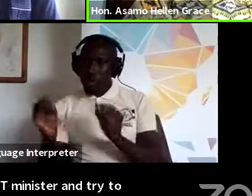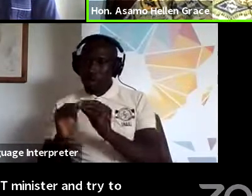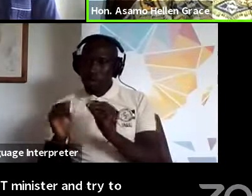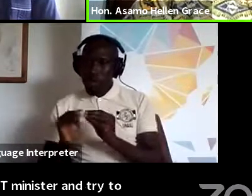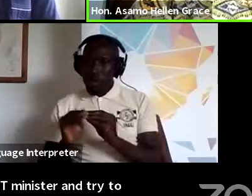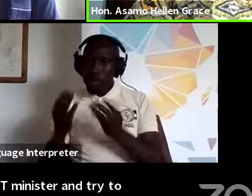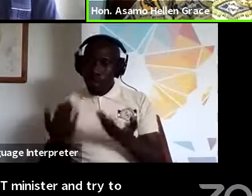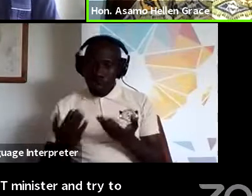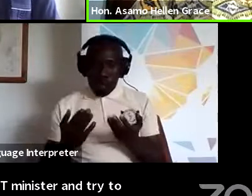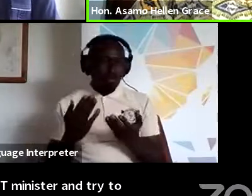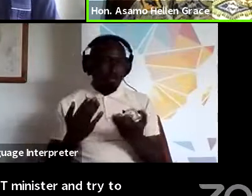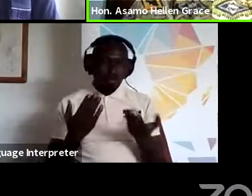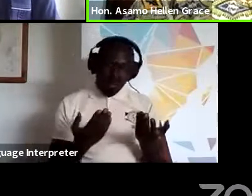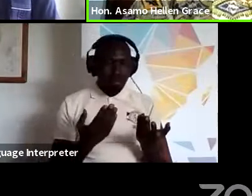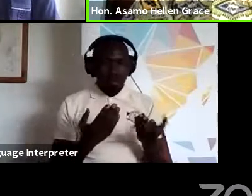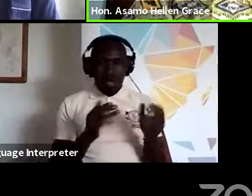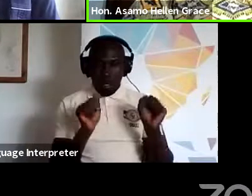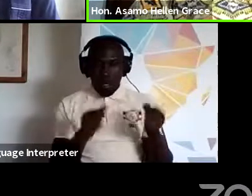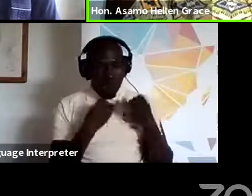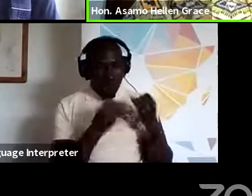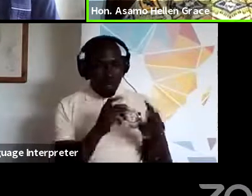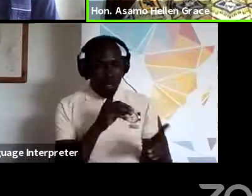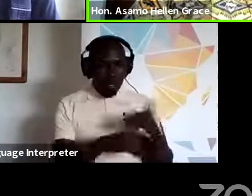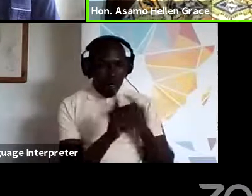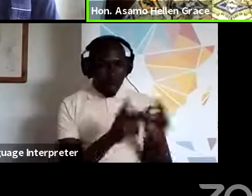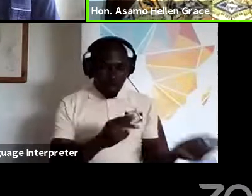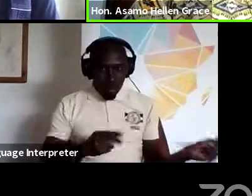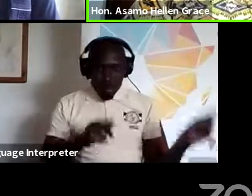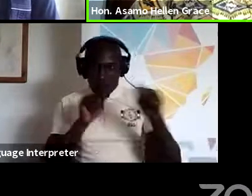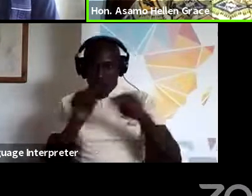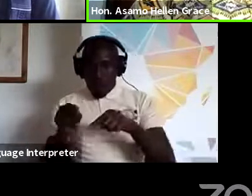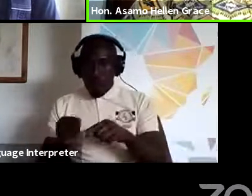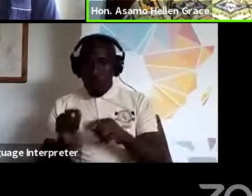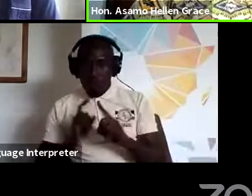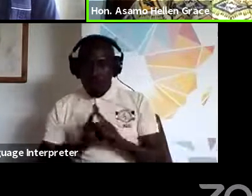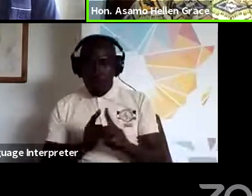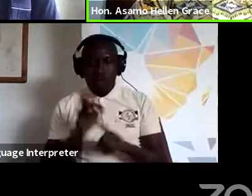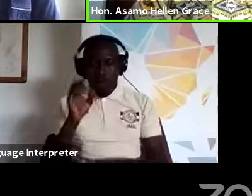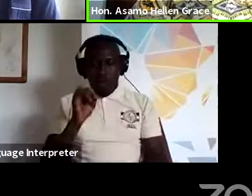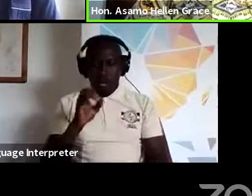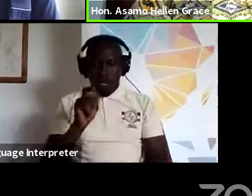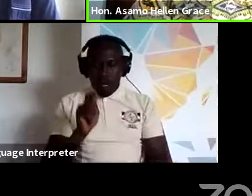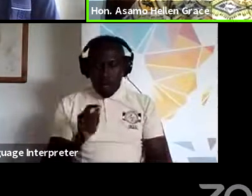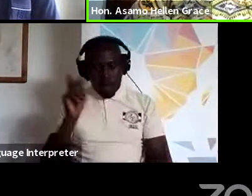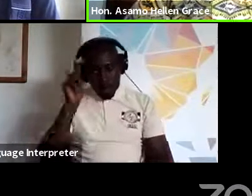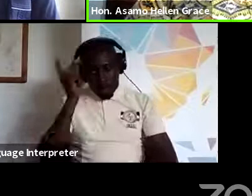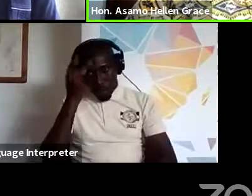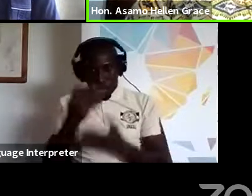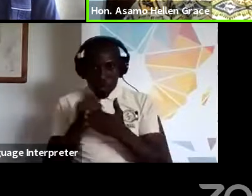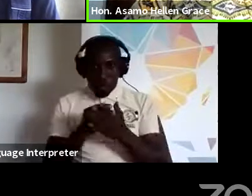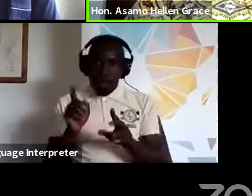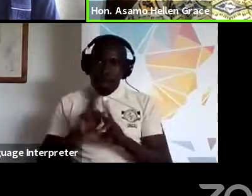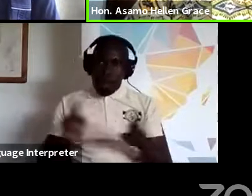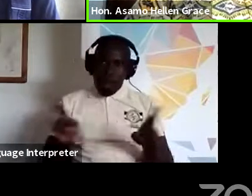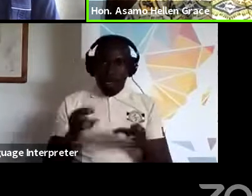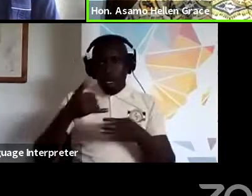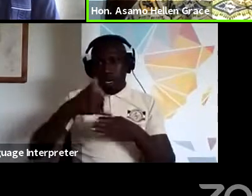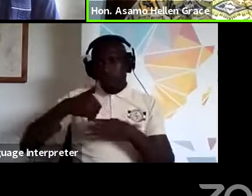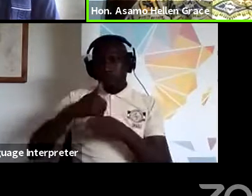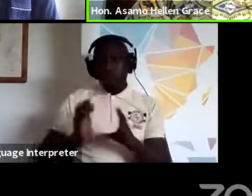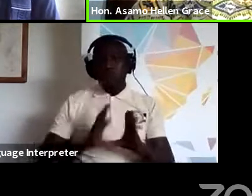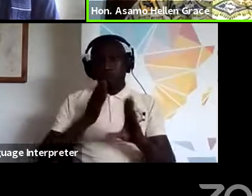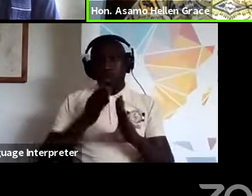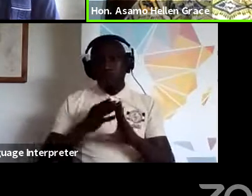disabled people on board and be able to meet them. Follow up on the ICT policy, because it was already an inclusive approach when